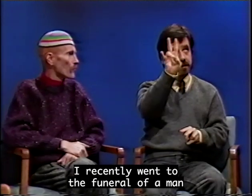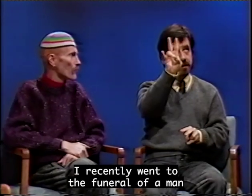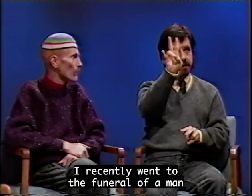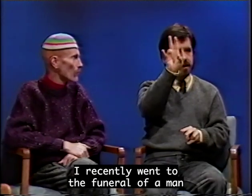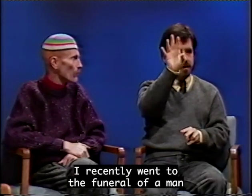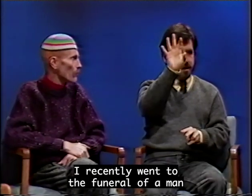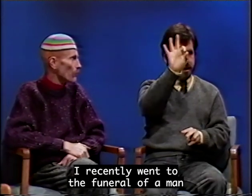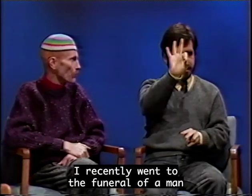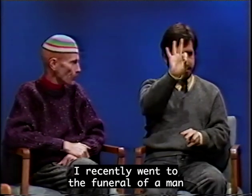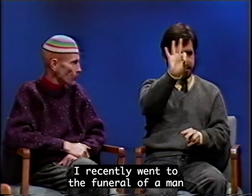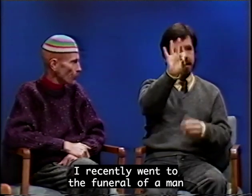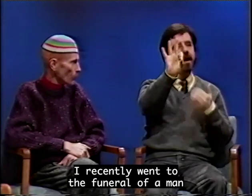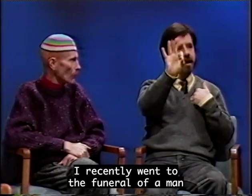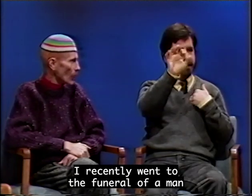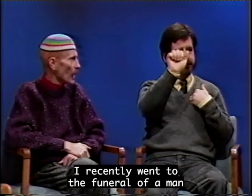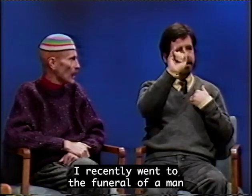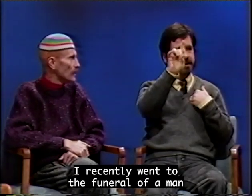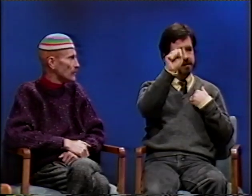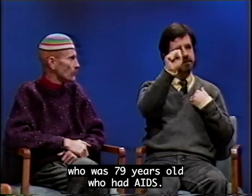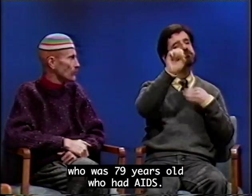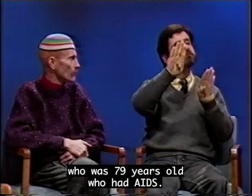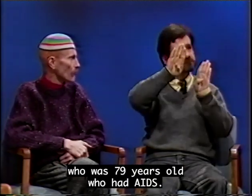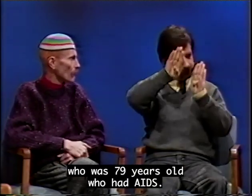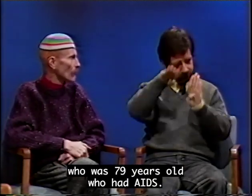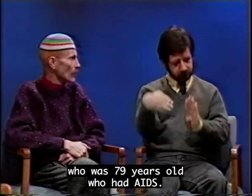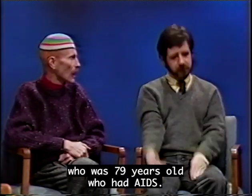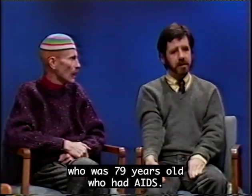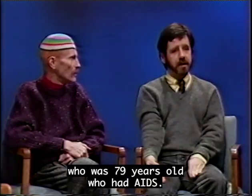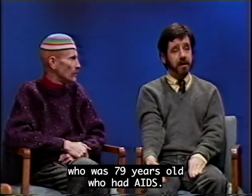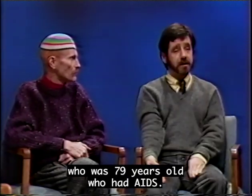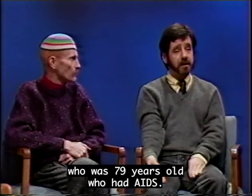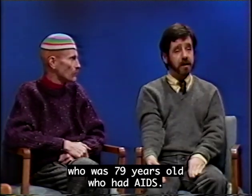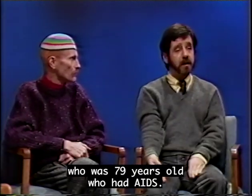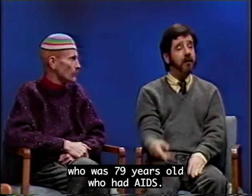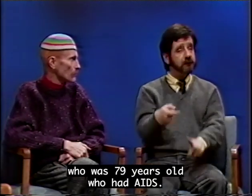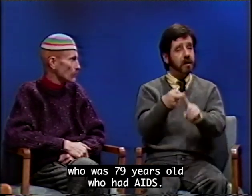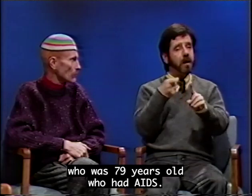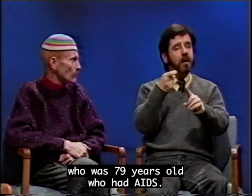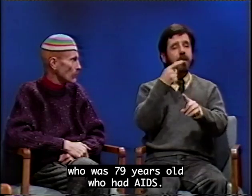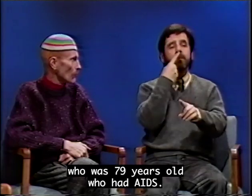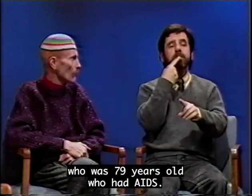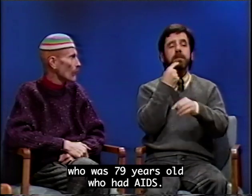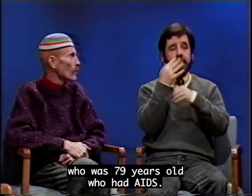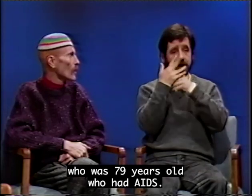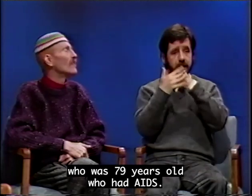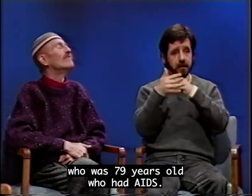to the funeral of a man who was 79 years old who had